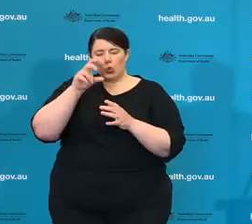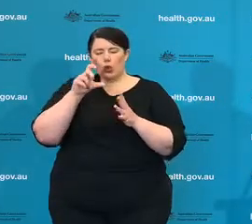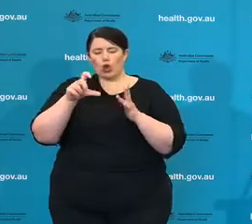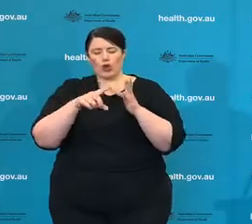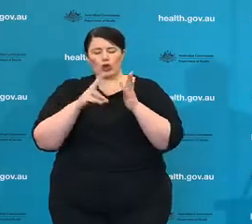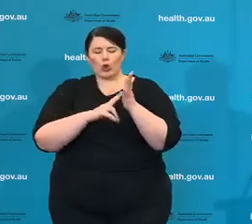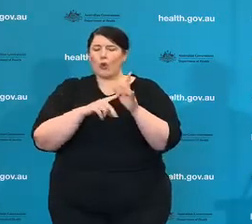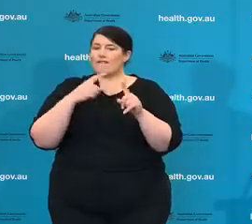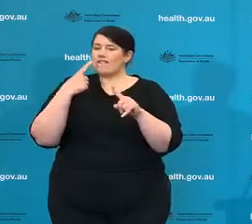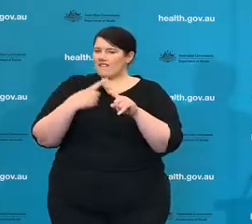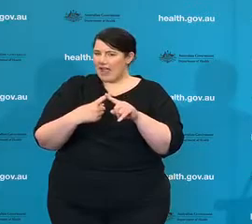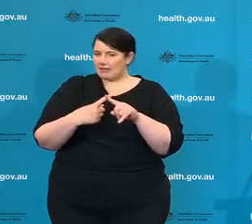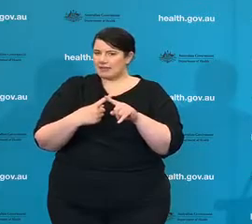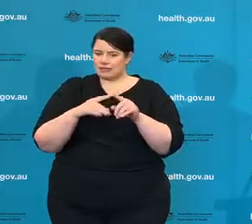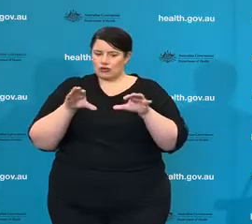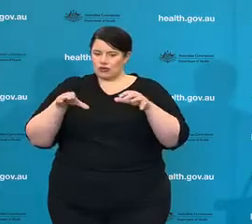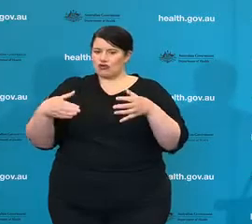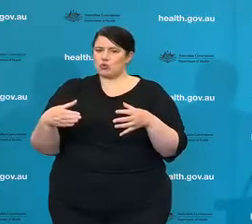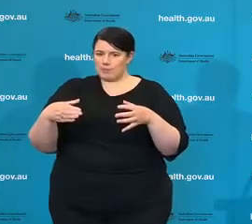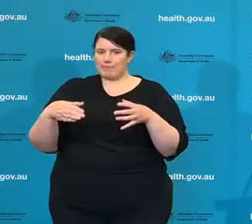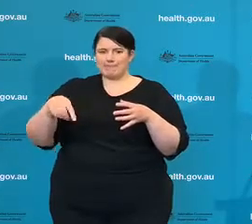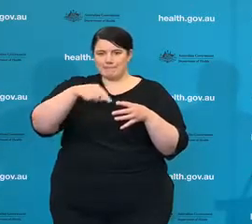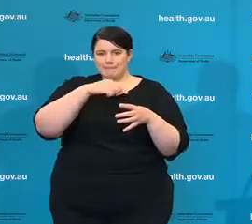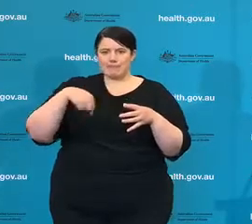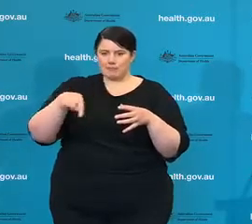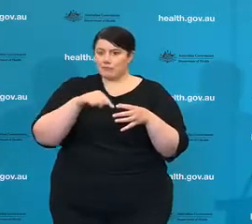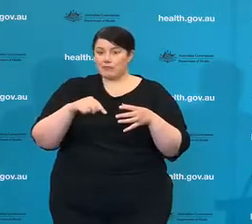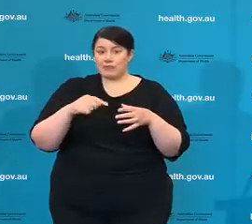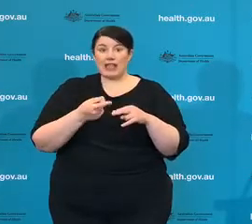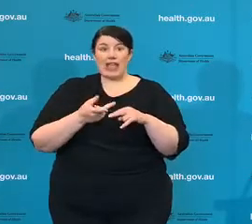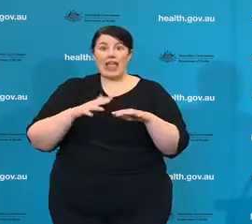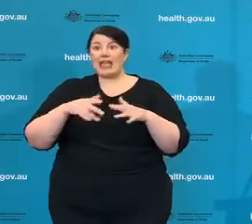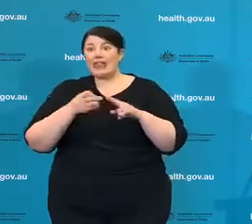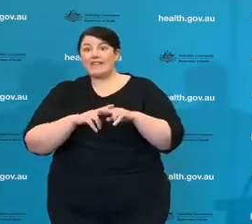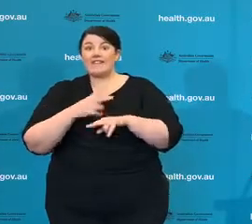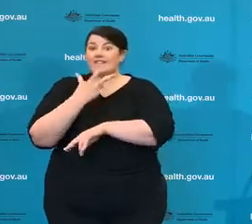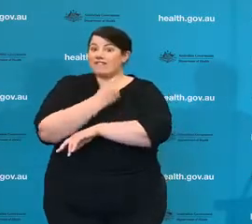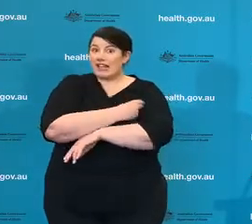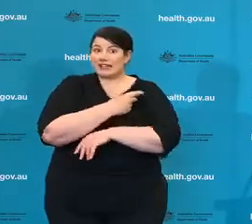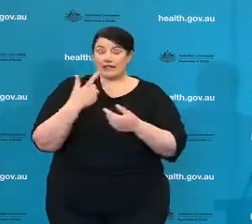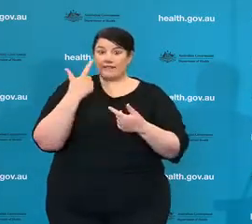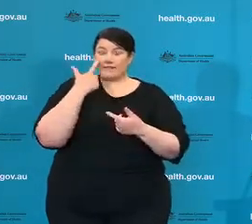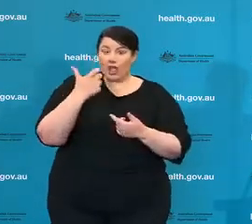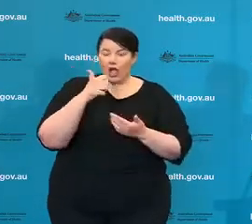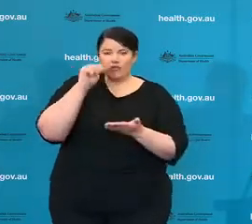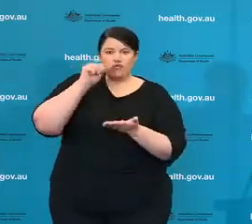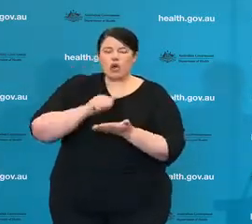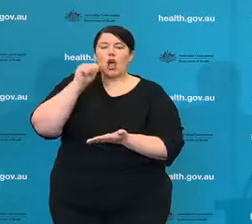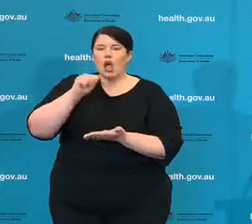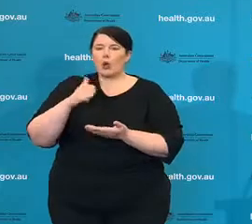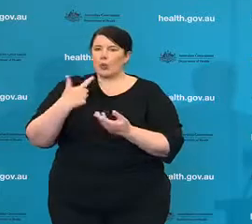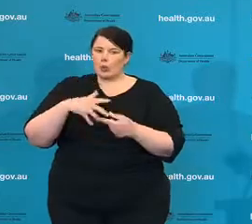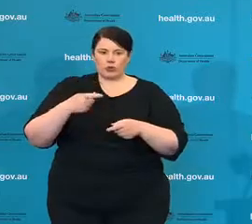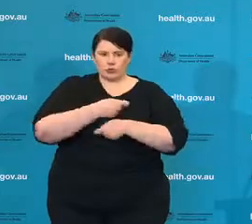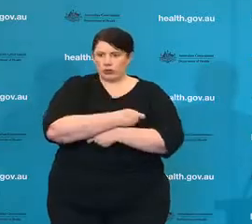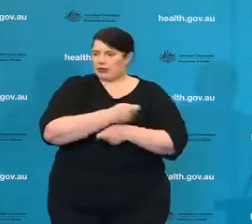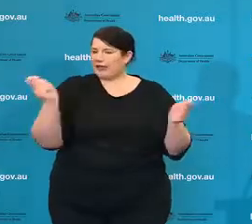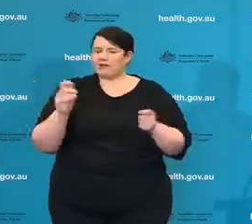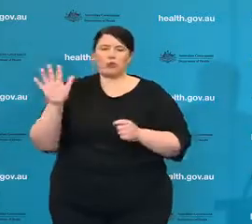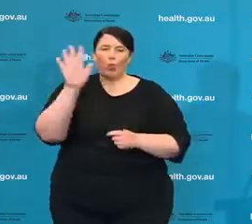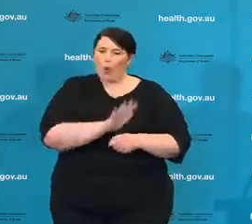which is committed to making any successful vaccine available to essentially every